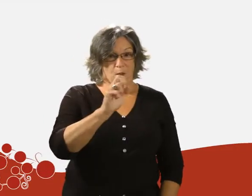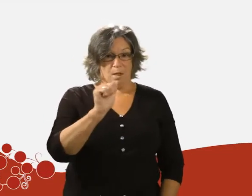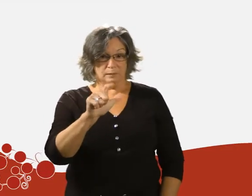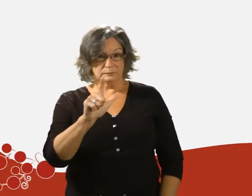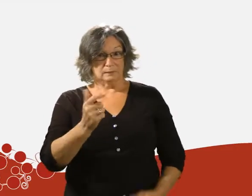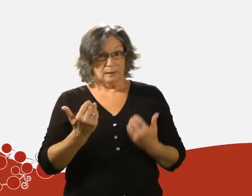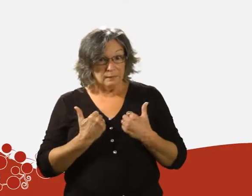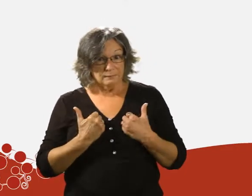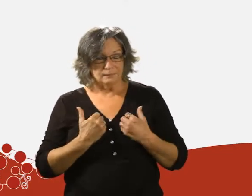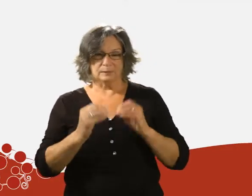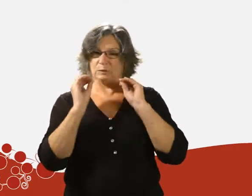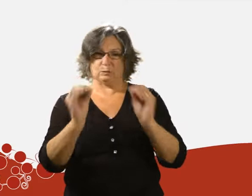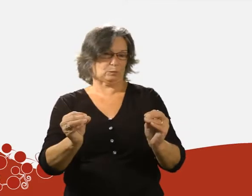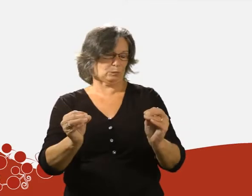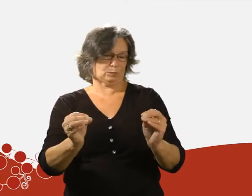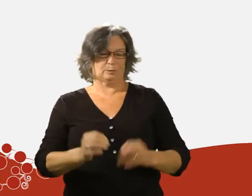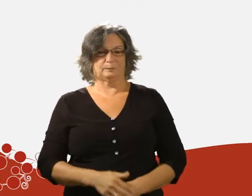ASL has no code taken from English.